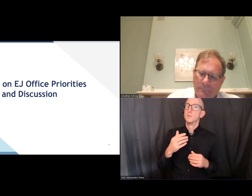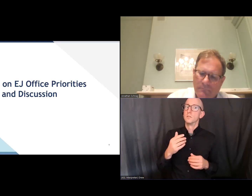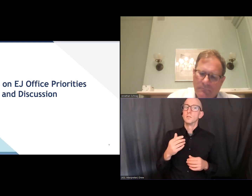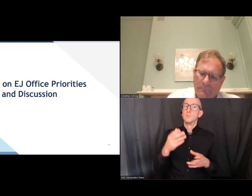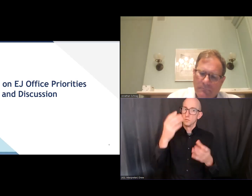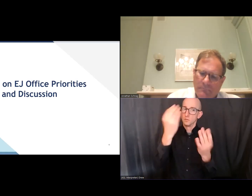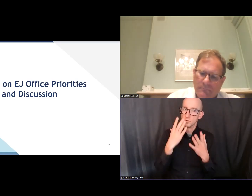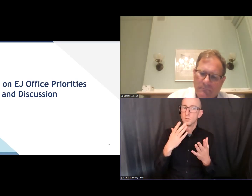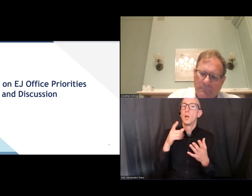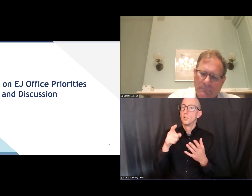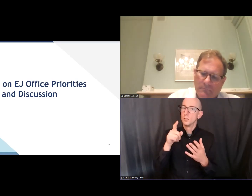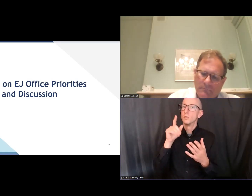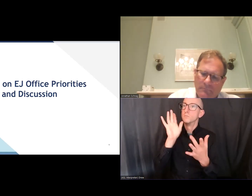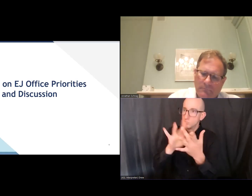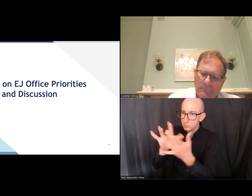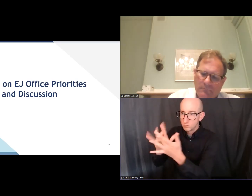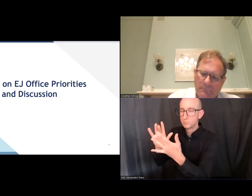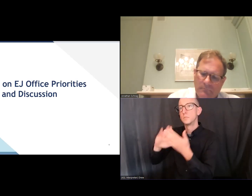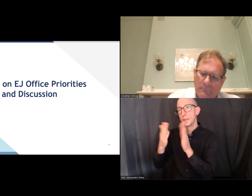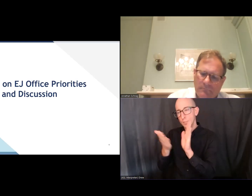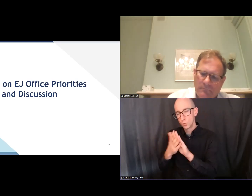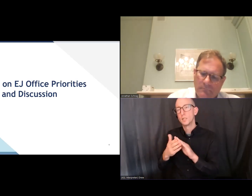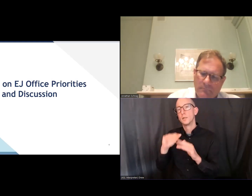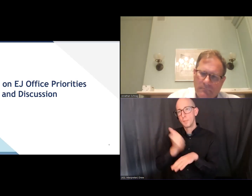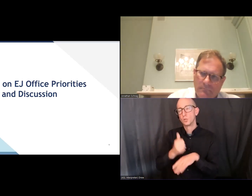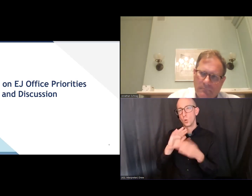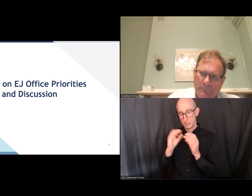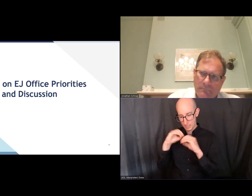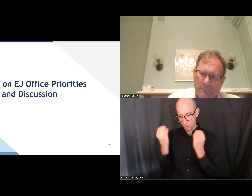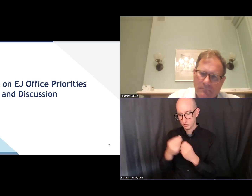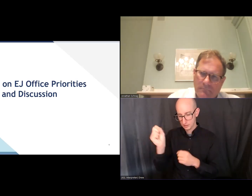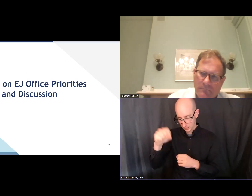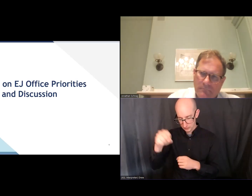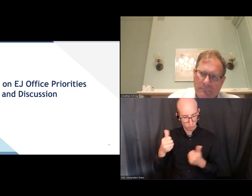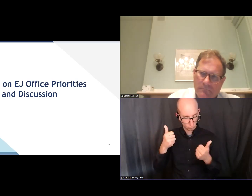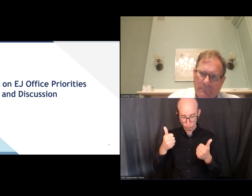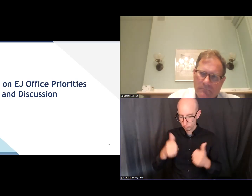community-based organizations. And I am